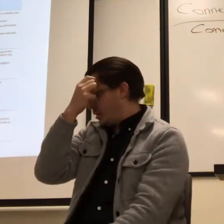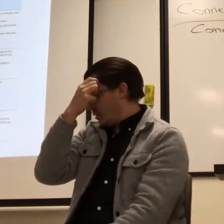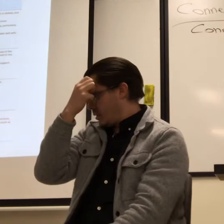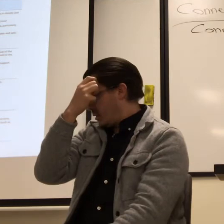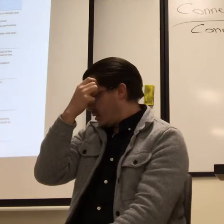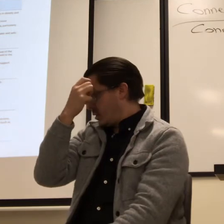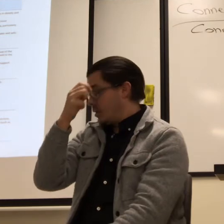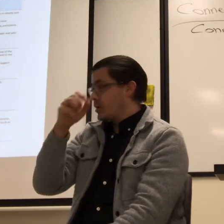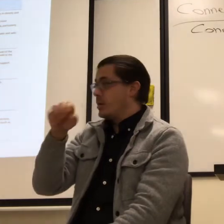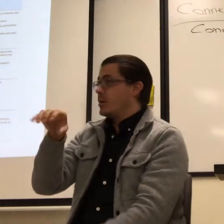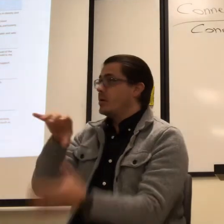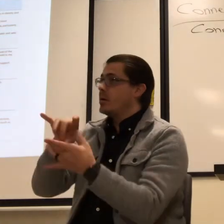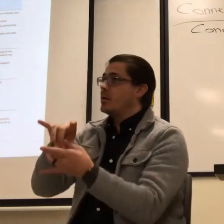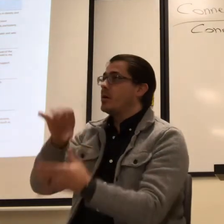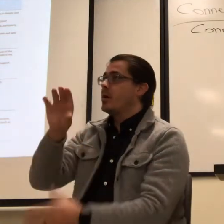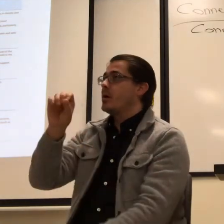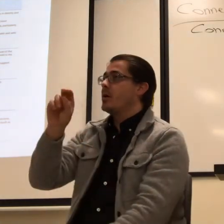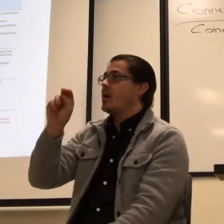connective